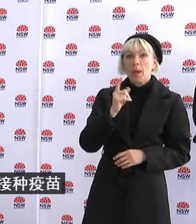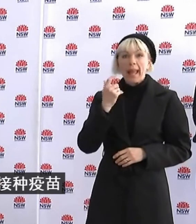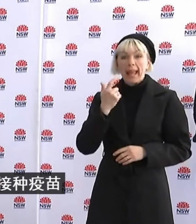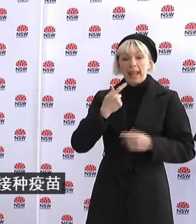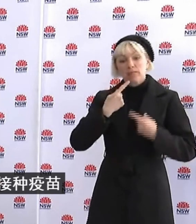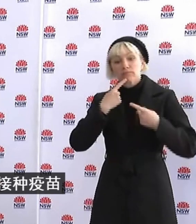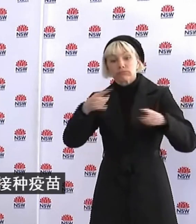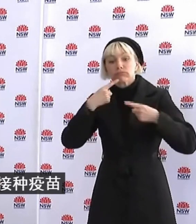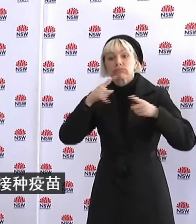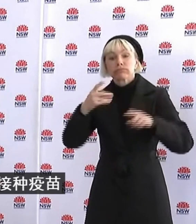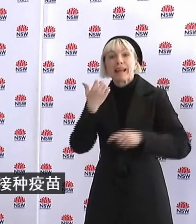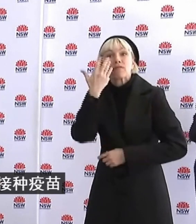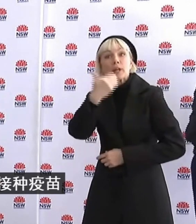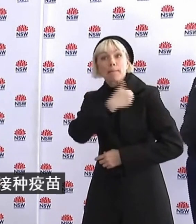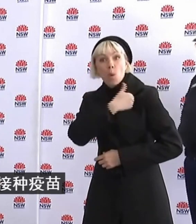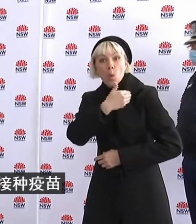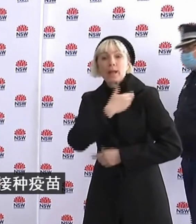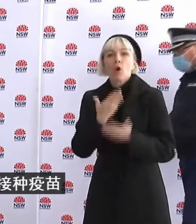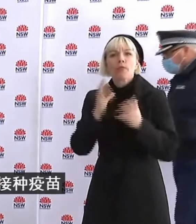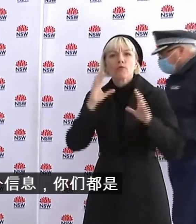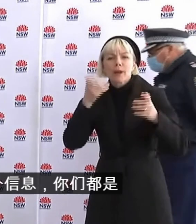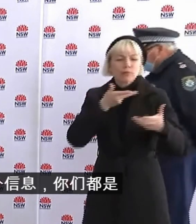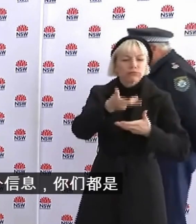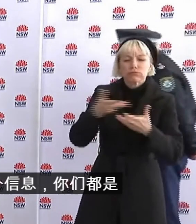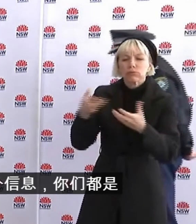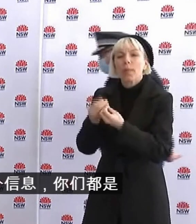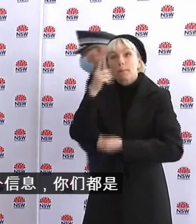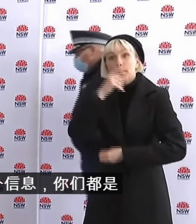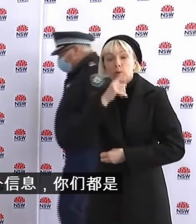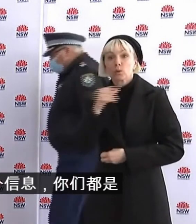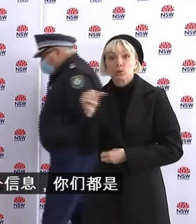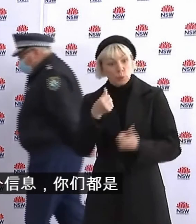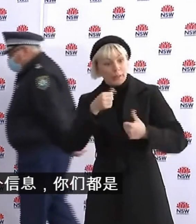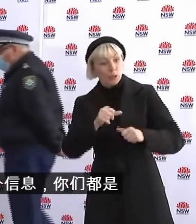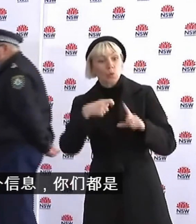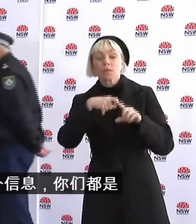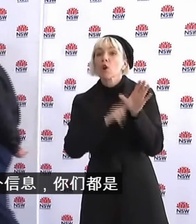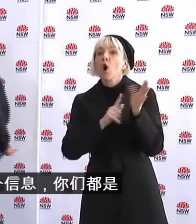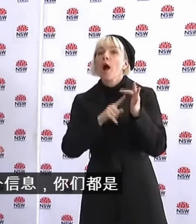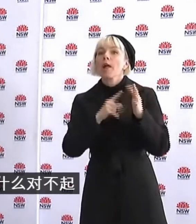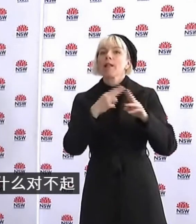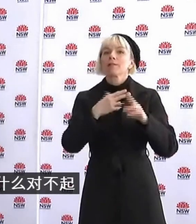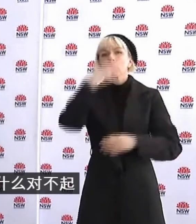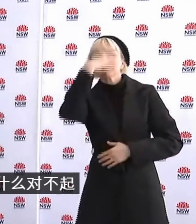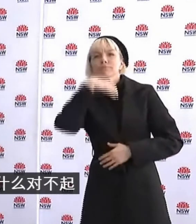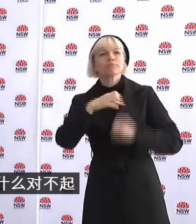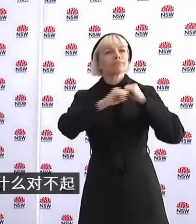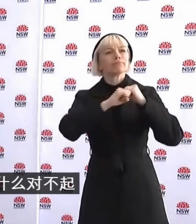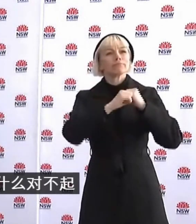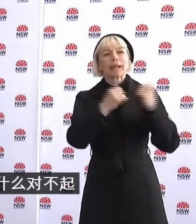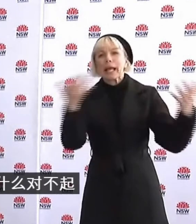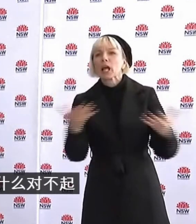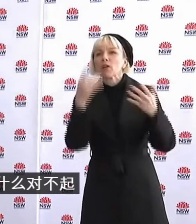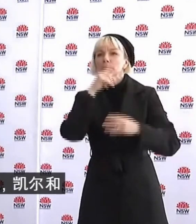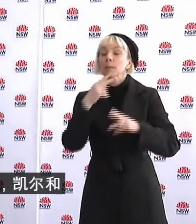that a place that we should be going down for the next part? Get the vaccine, let's use you people like Kyle. get that message out? He wants to ask a question,